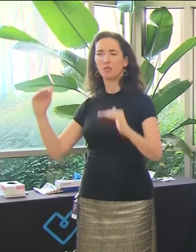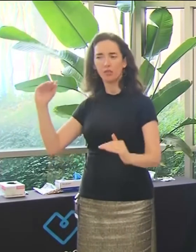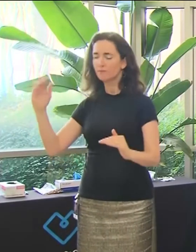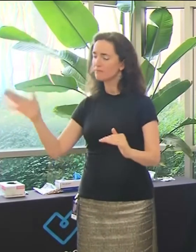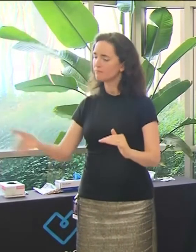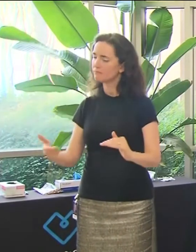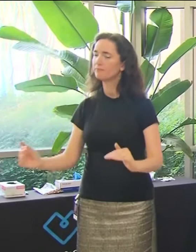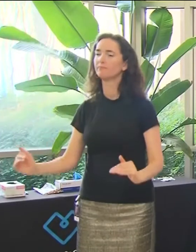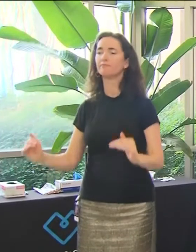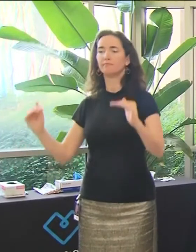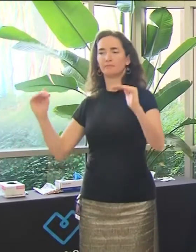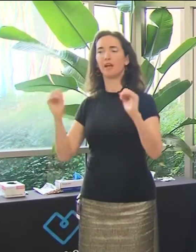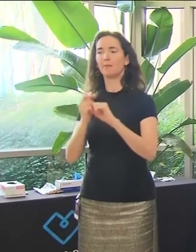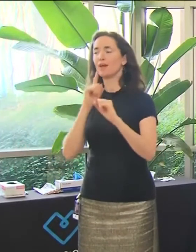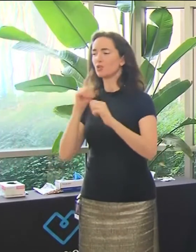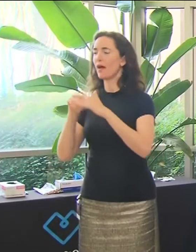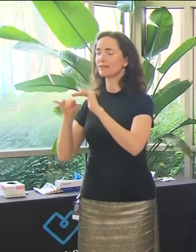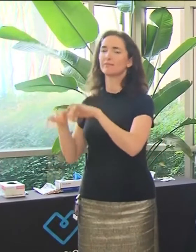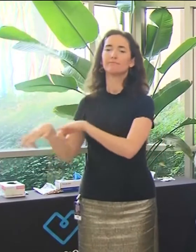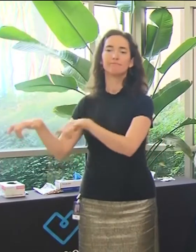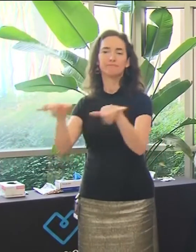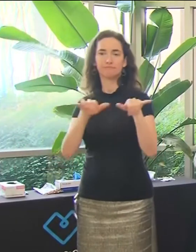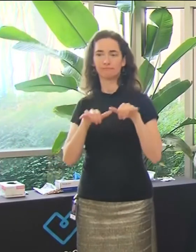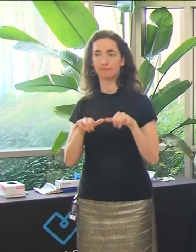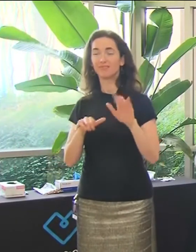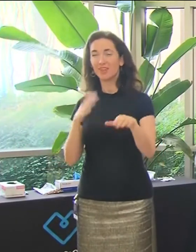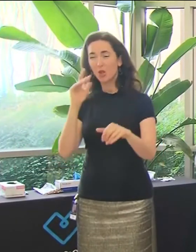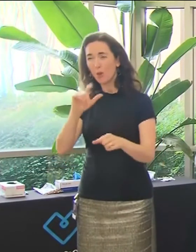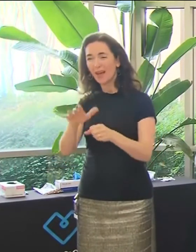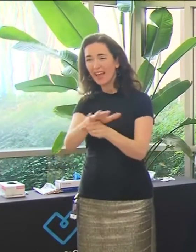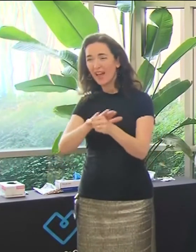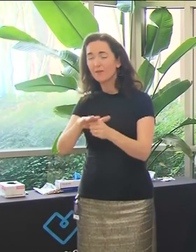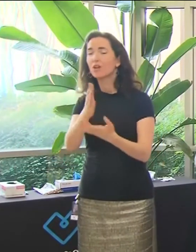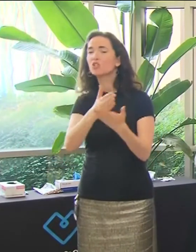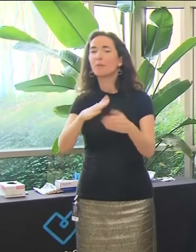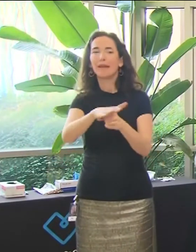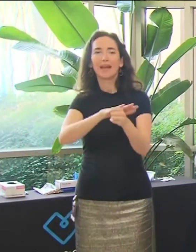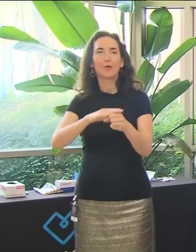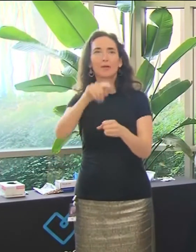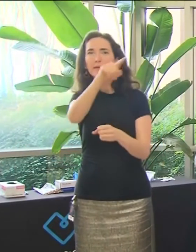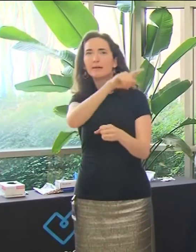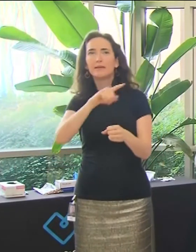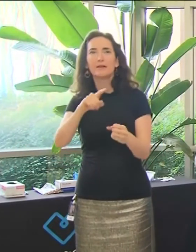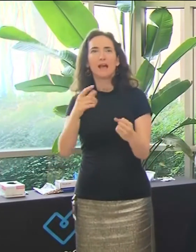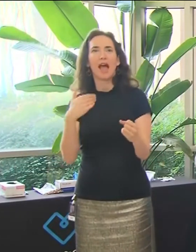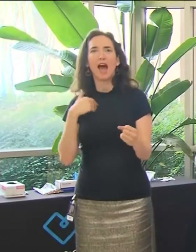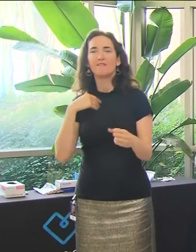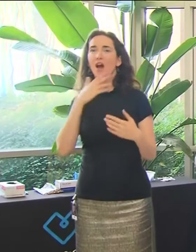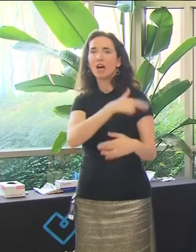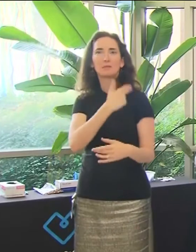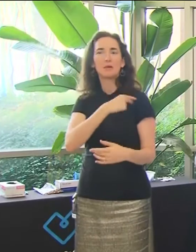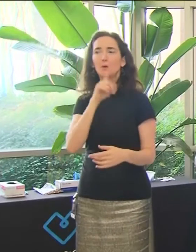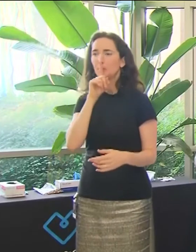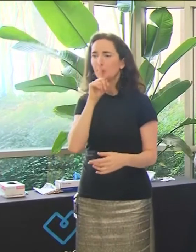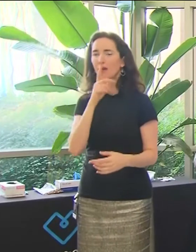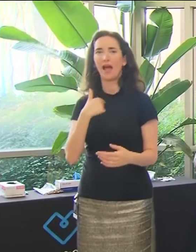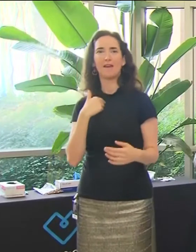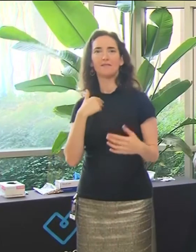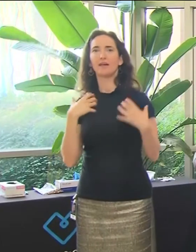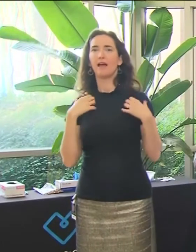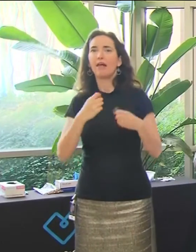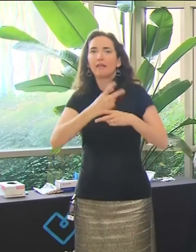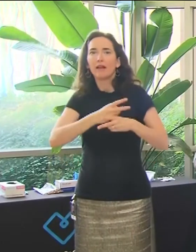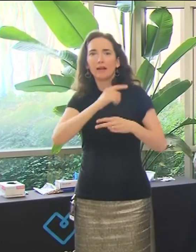sure that everyone has access. We know that there are some areas in Louisiana that are healthcare deserts, that they're not the actual brick and mortar facilities where folks can go to